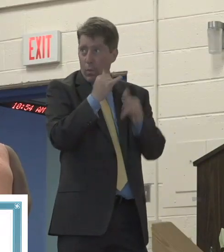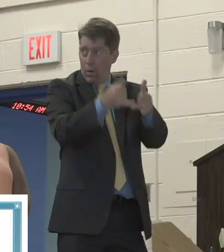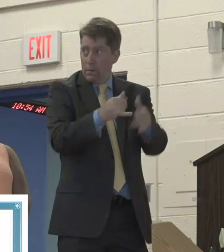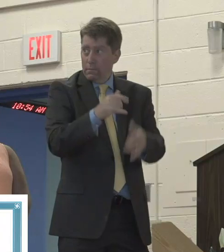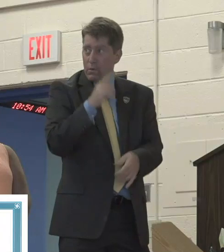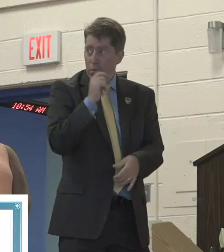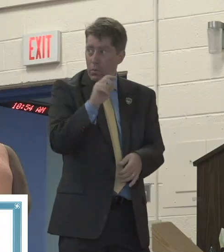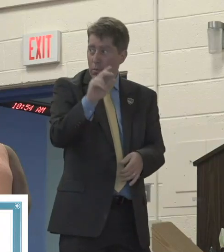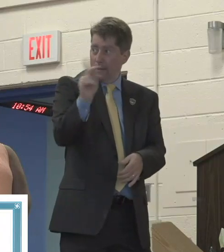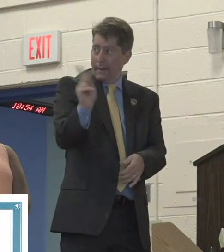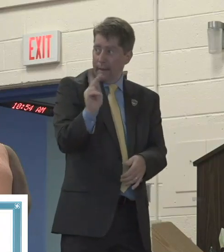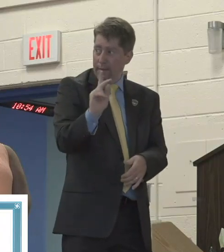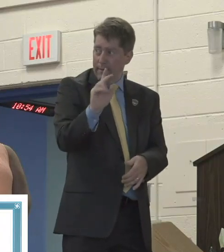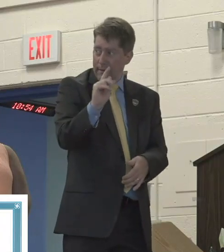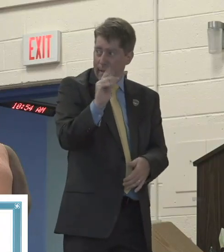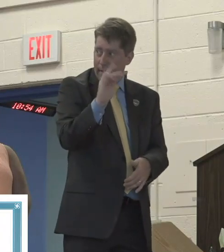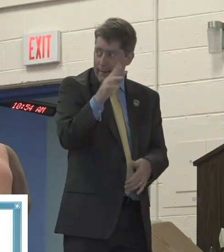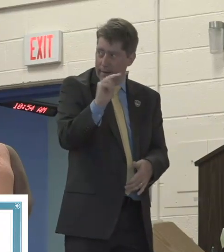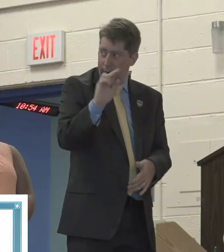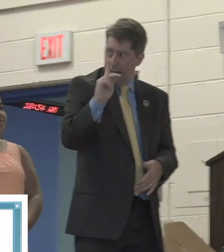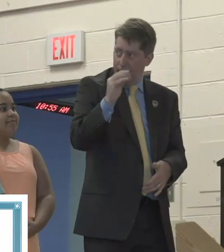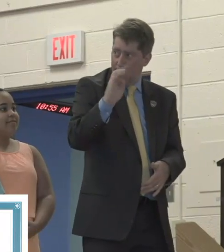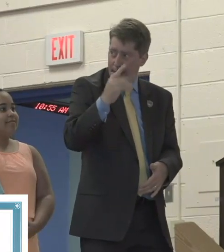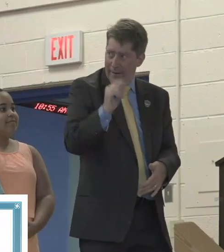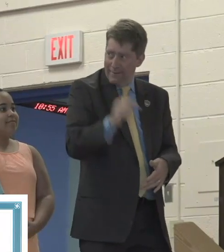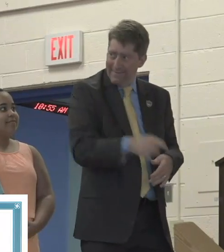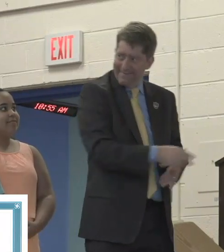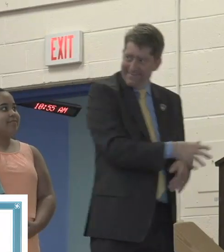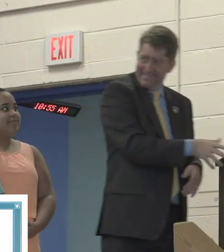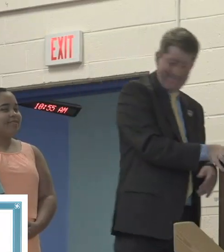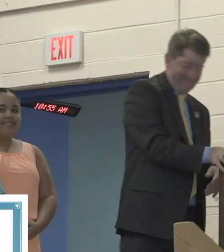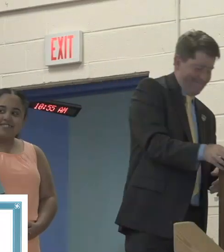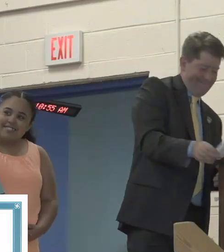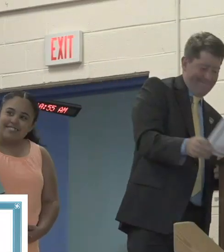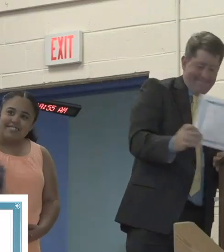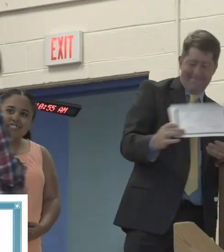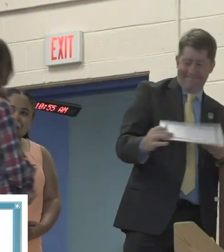Susan B. Anthony Award, and it goes to Miss Caitlin Knight.